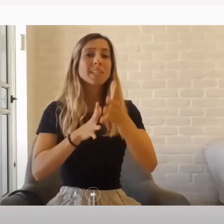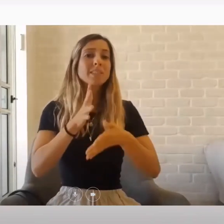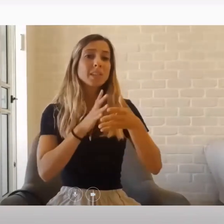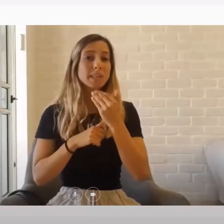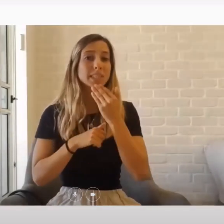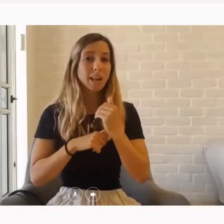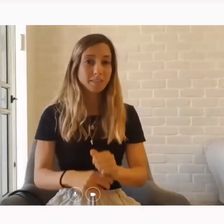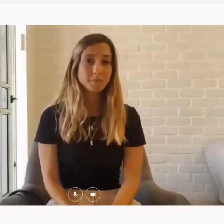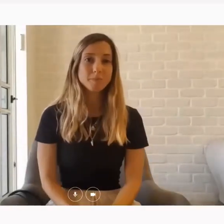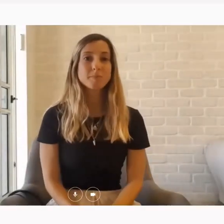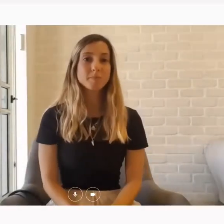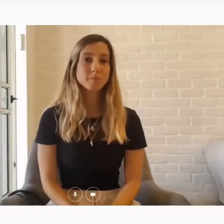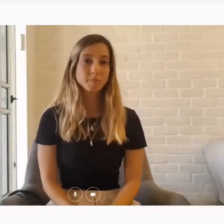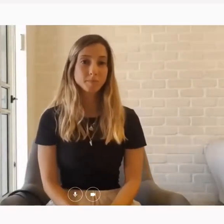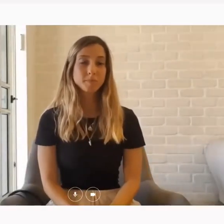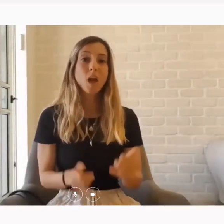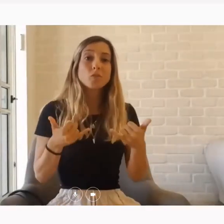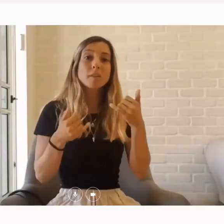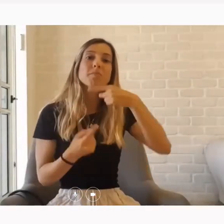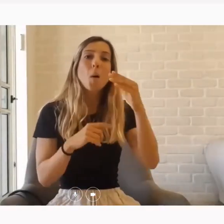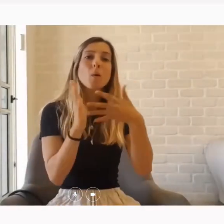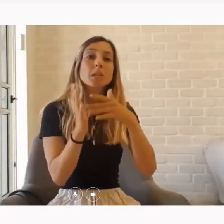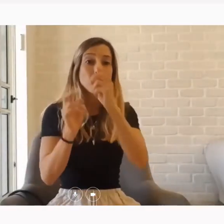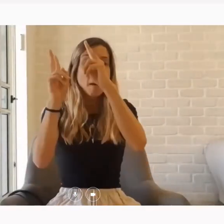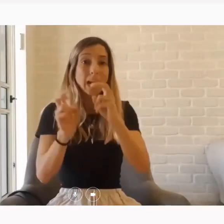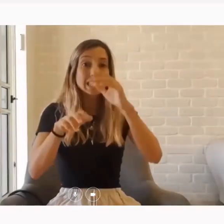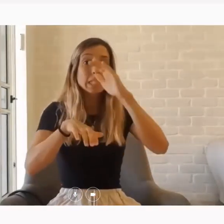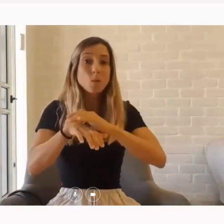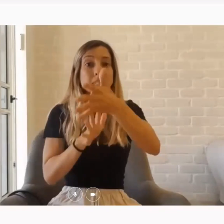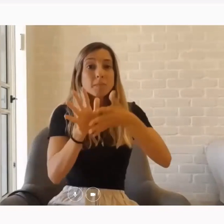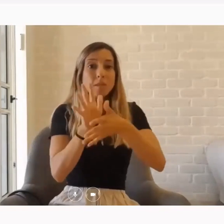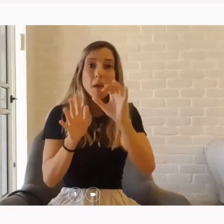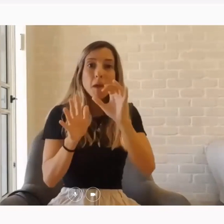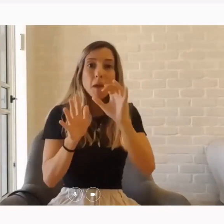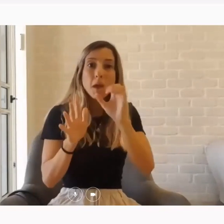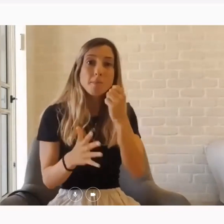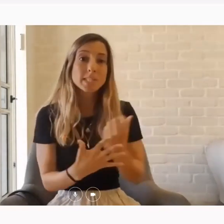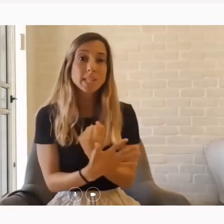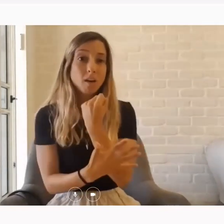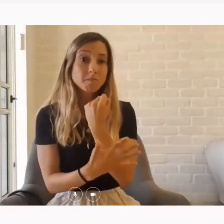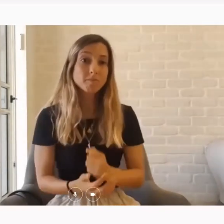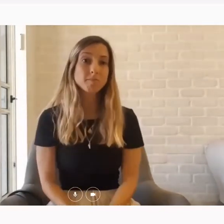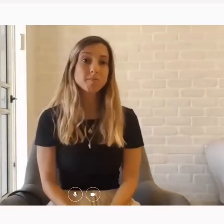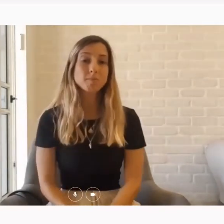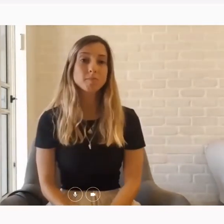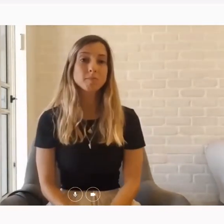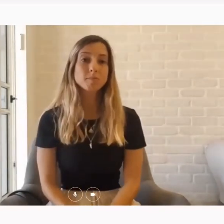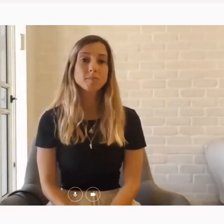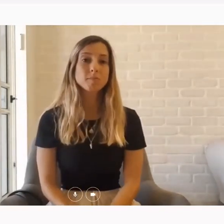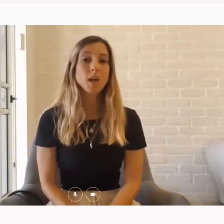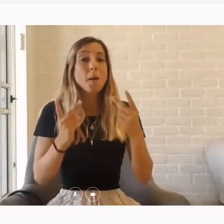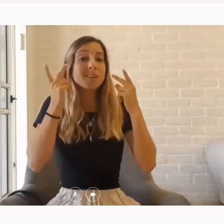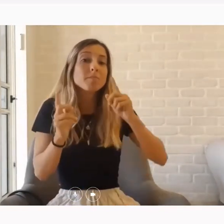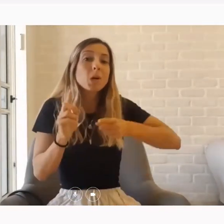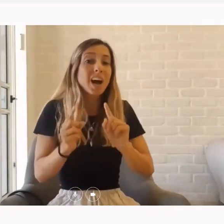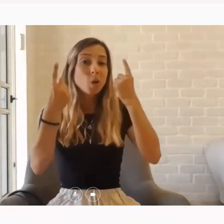signing. When she Mhm. stops, you can see it like goes down. And this is our Mhm. detection. If it goes above 50, we say she's signing. If it goes